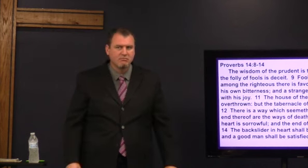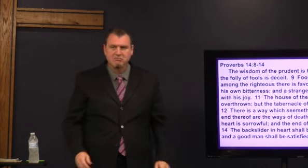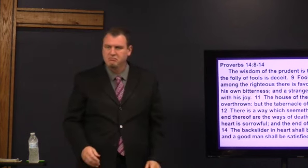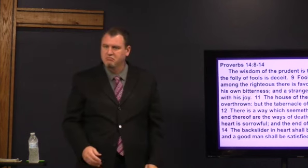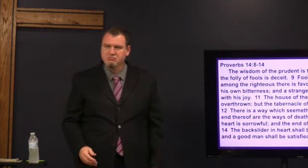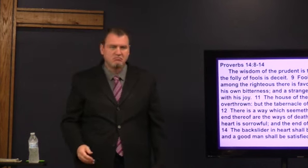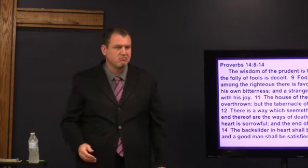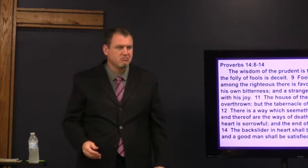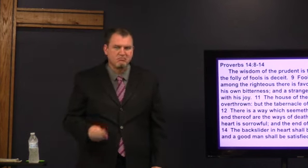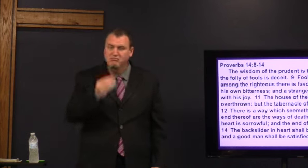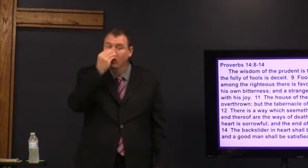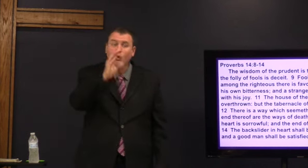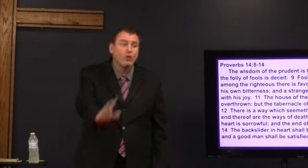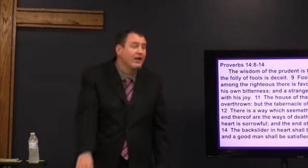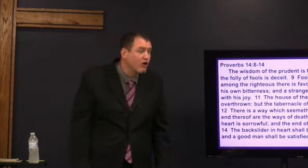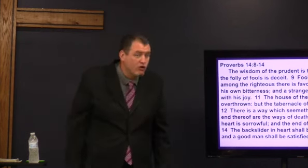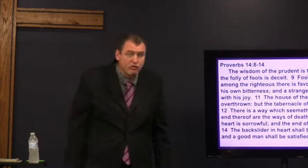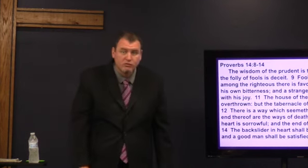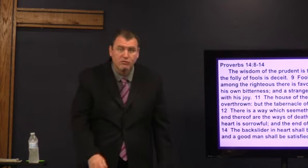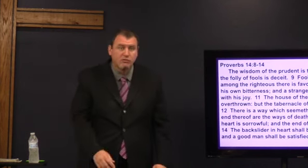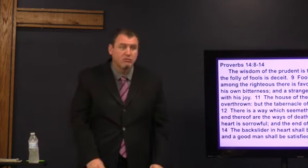And they don't care.